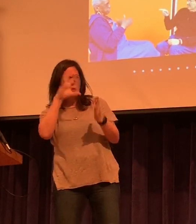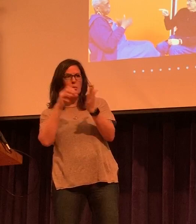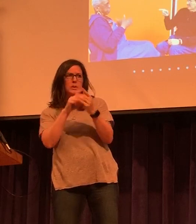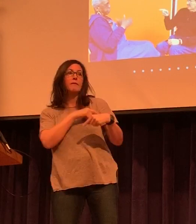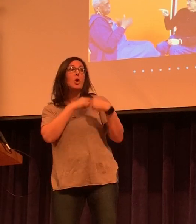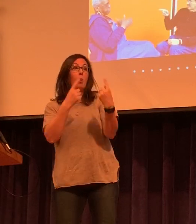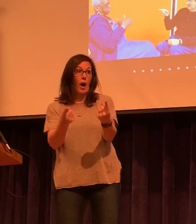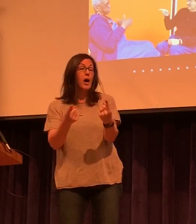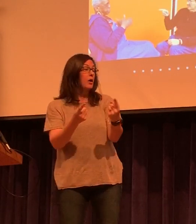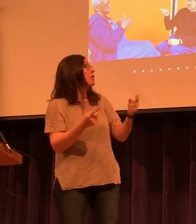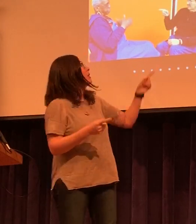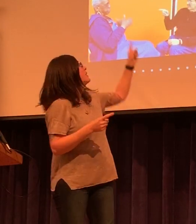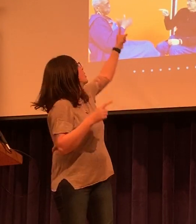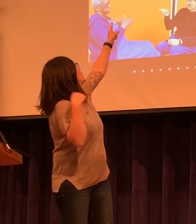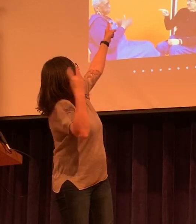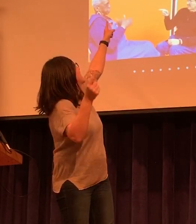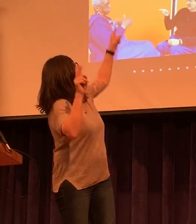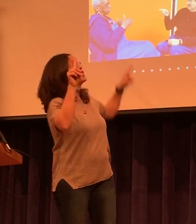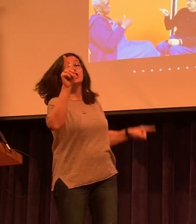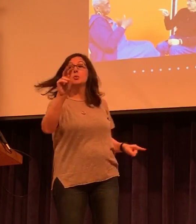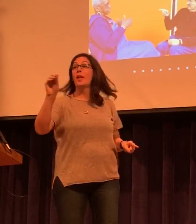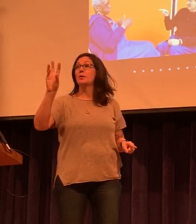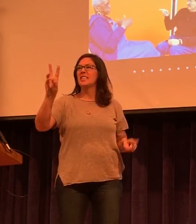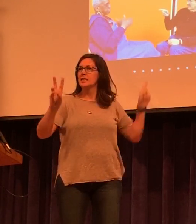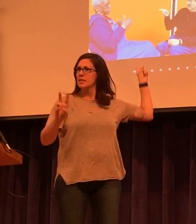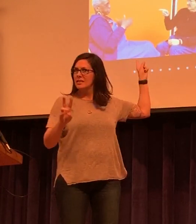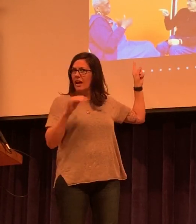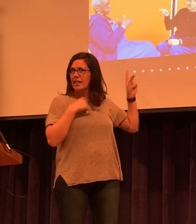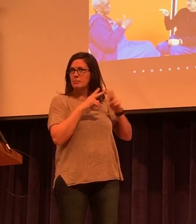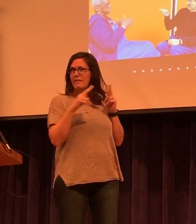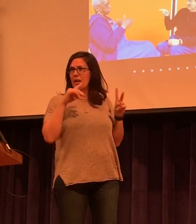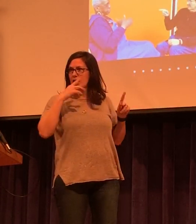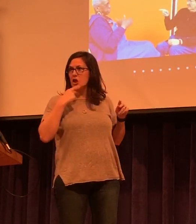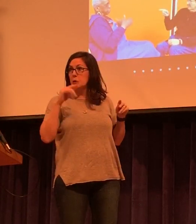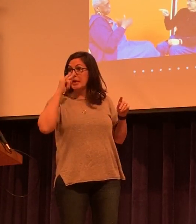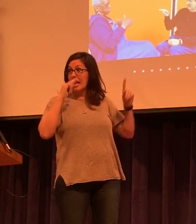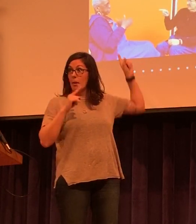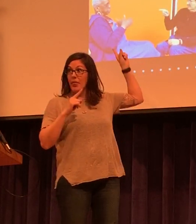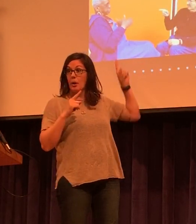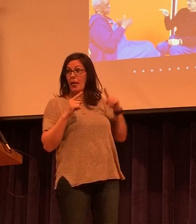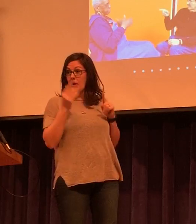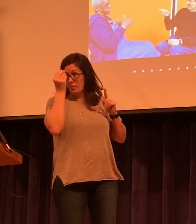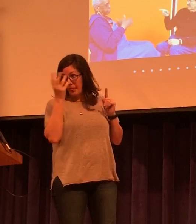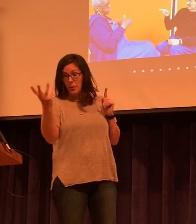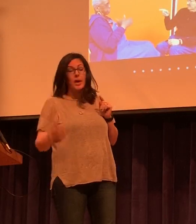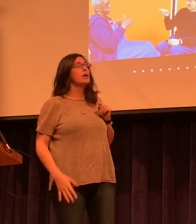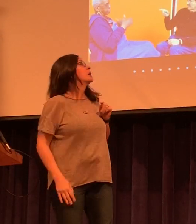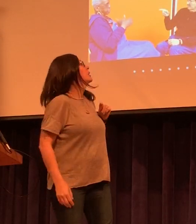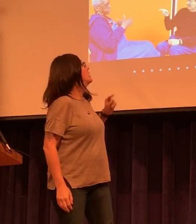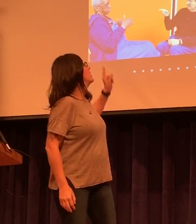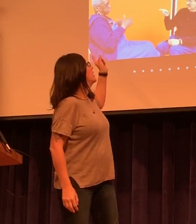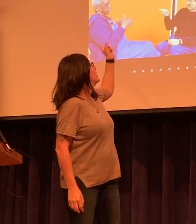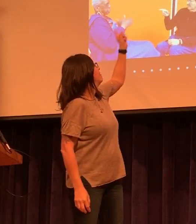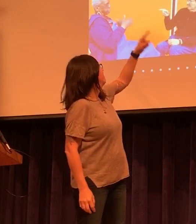involved in language documentation and corpus linguistics for a while, since 2006. That very cute kid up there on the left is